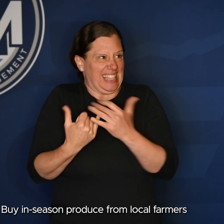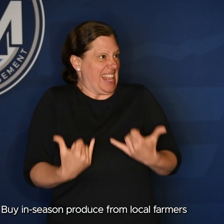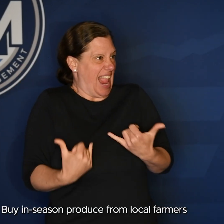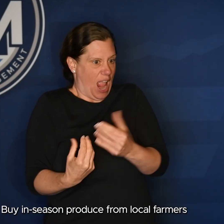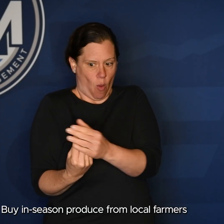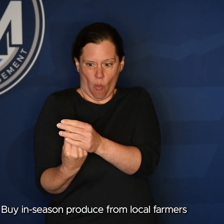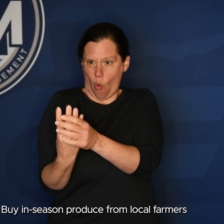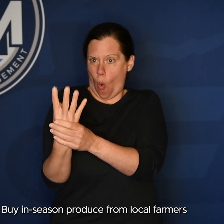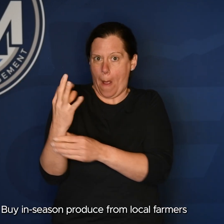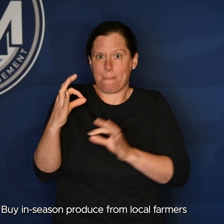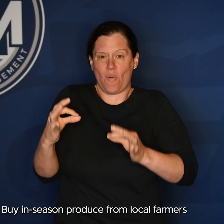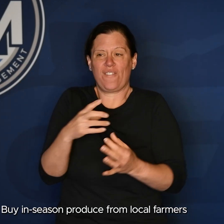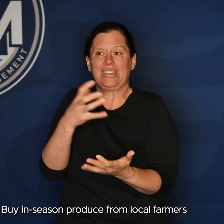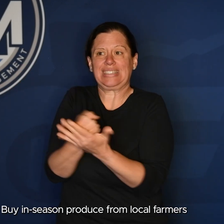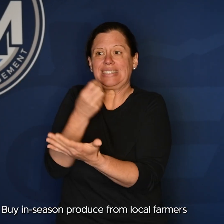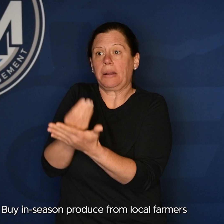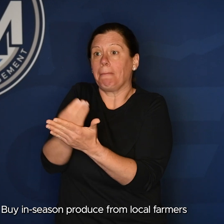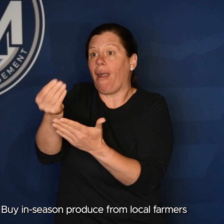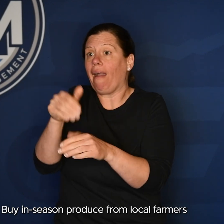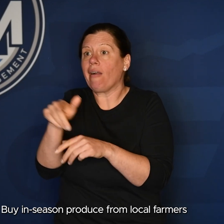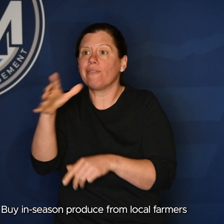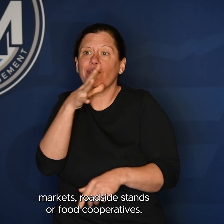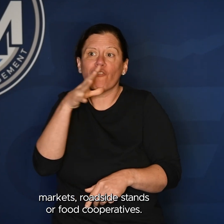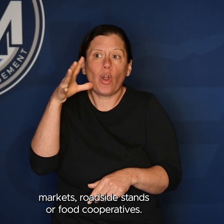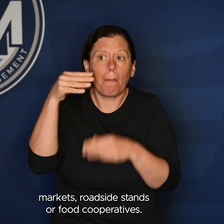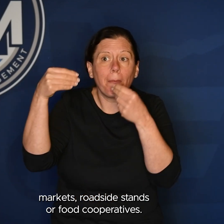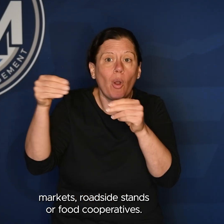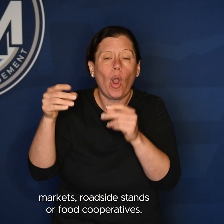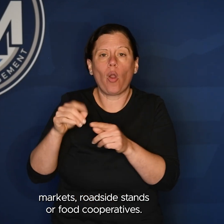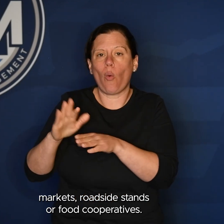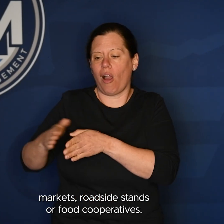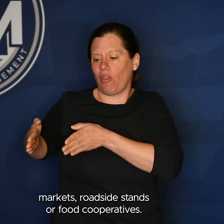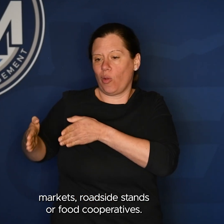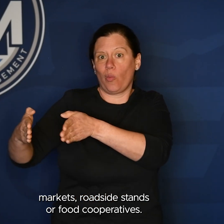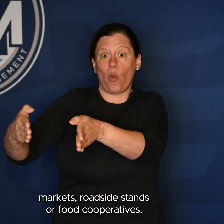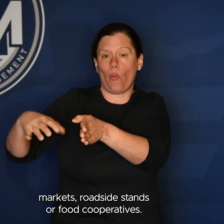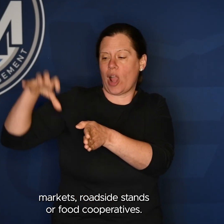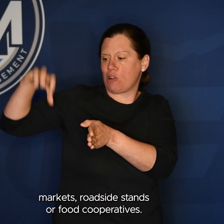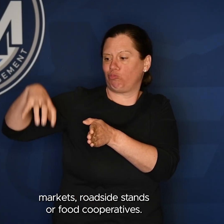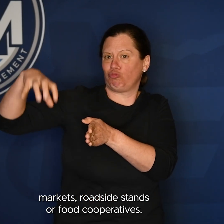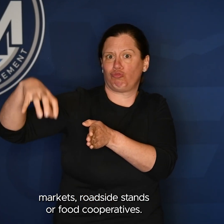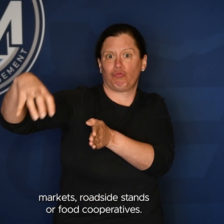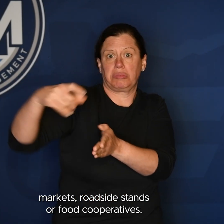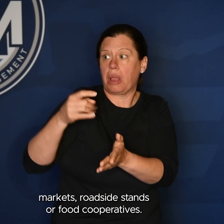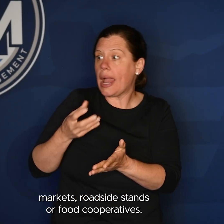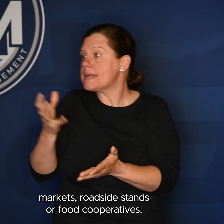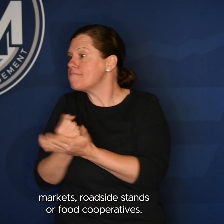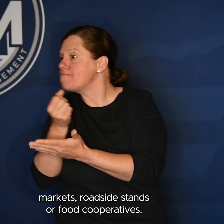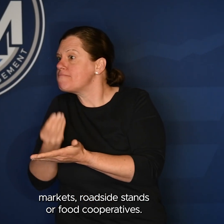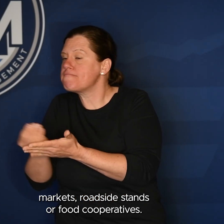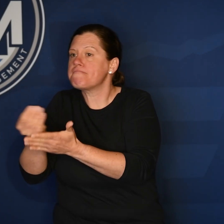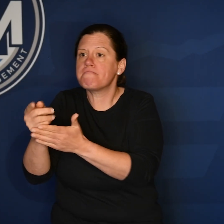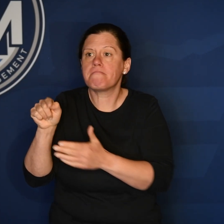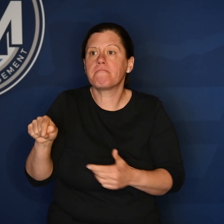Buy in-season produce from local farmers markets, roadside stands, or food cooperatives,